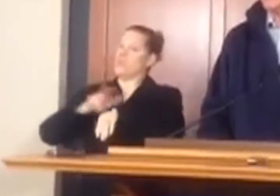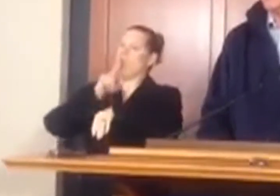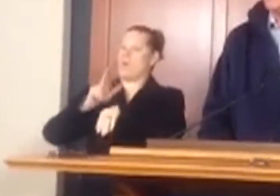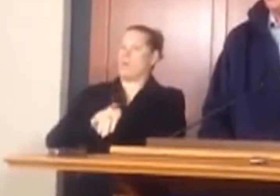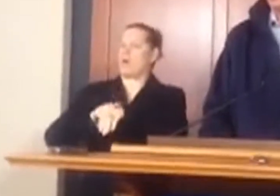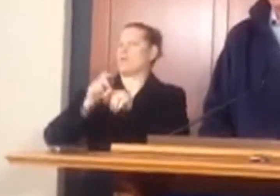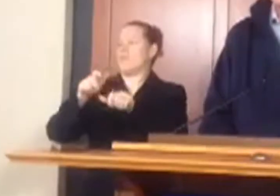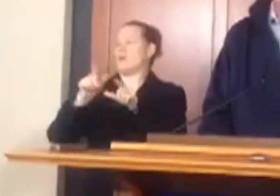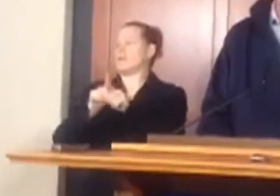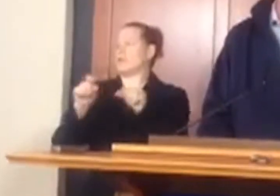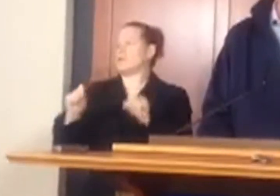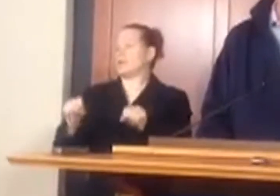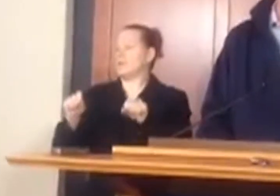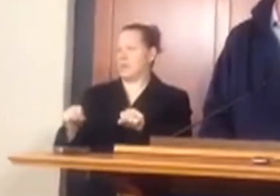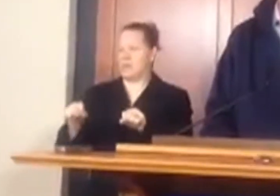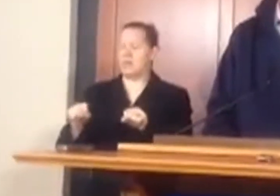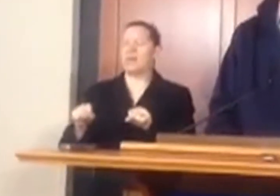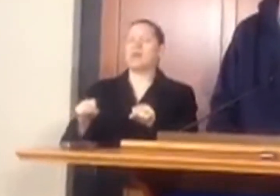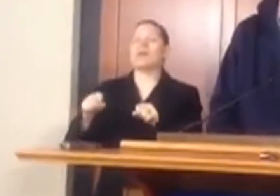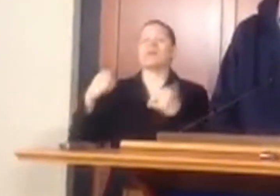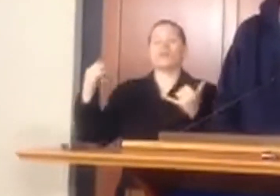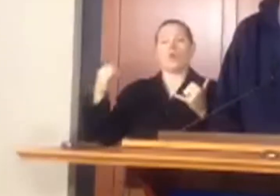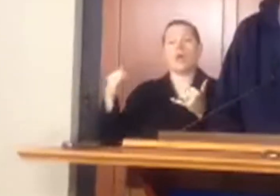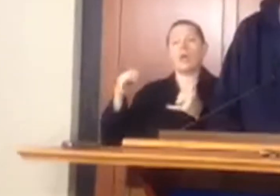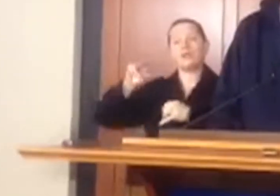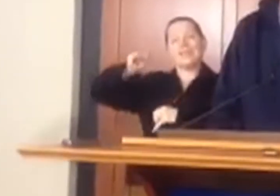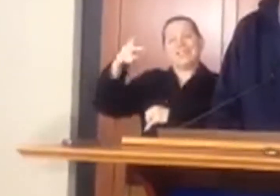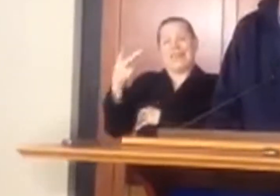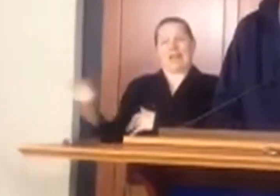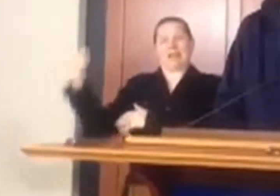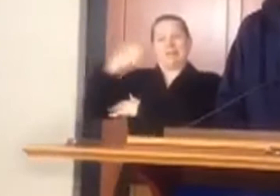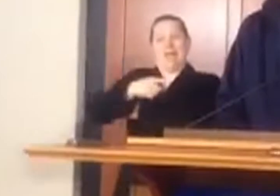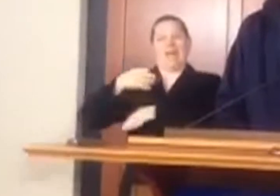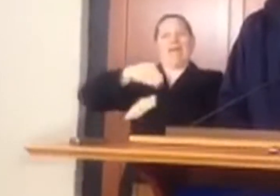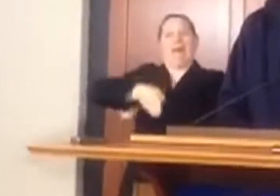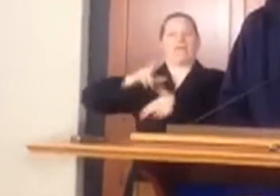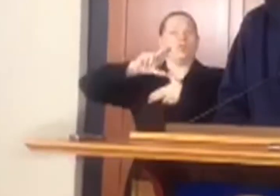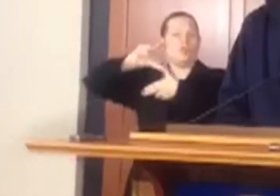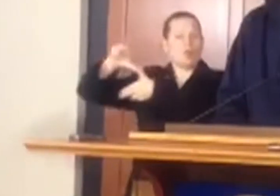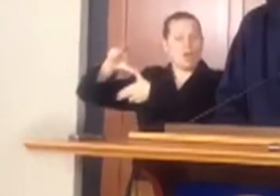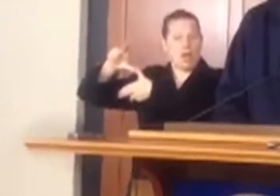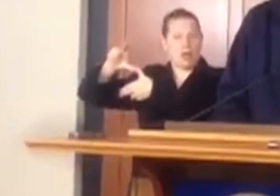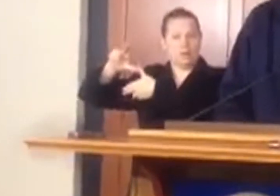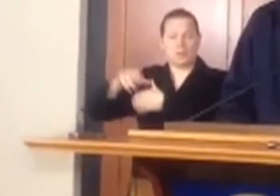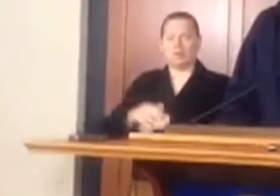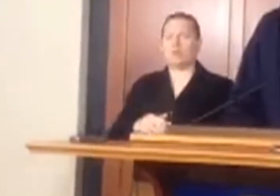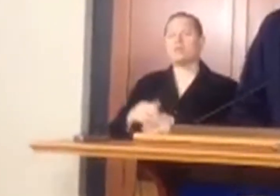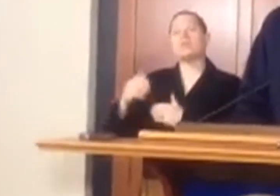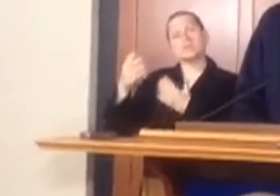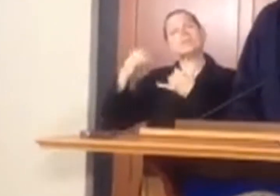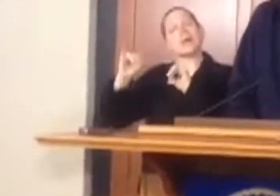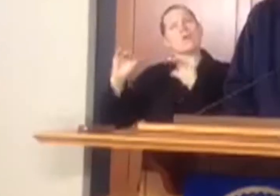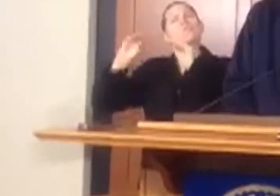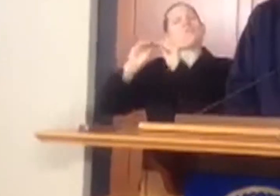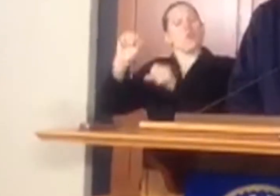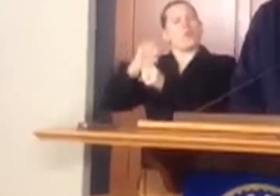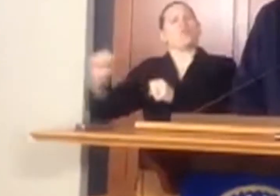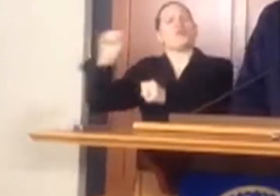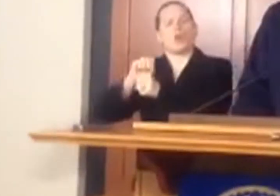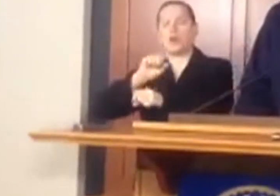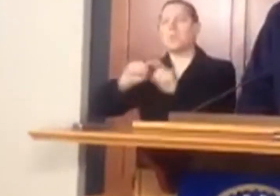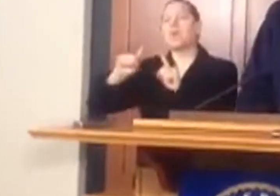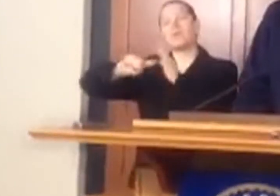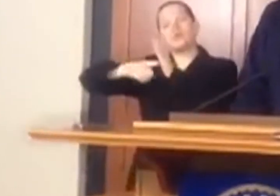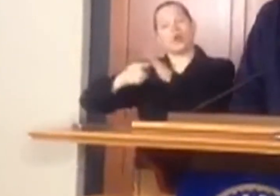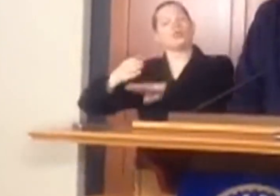just think of it. This is really literally second day after the storm. We have a ways to go, but we're beginning to make some real